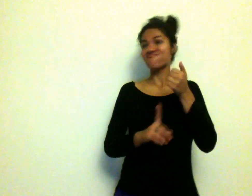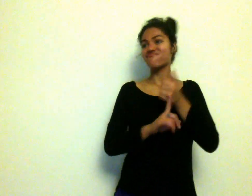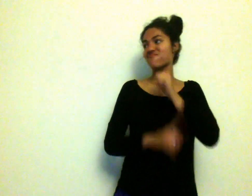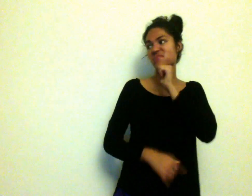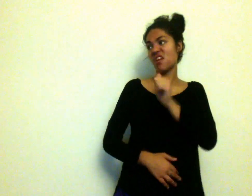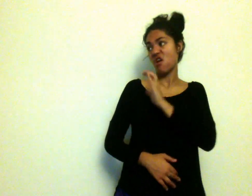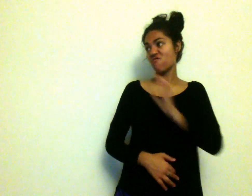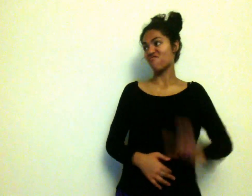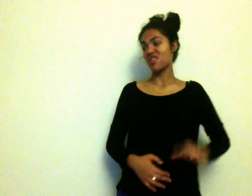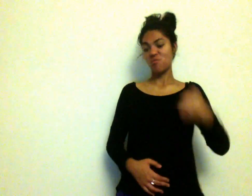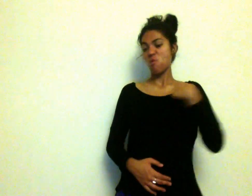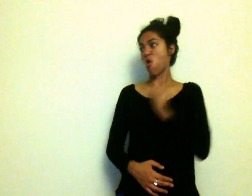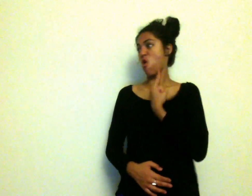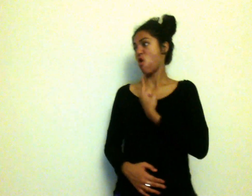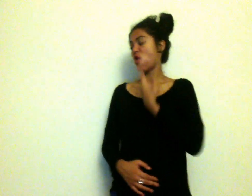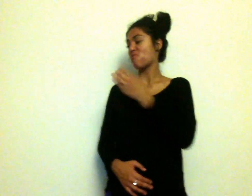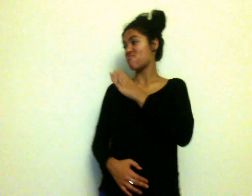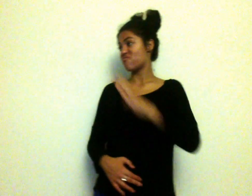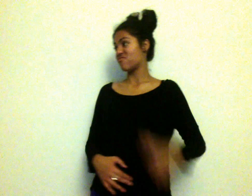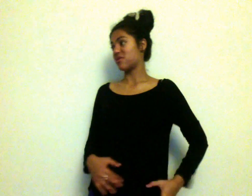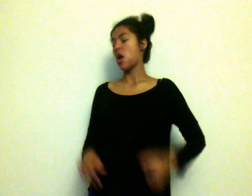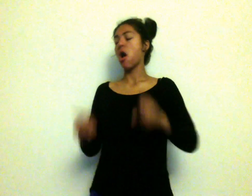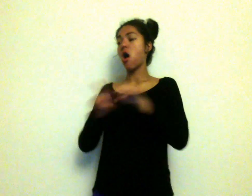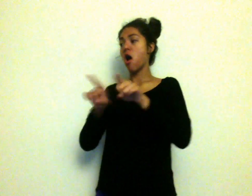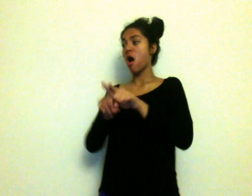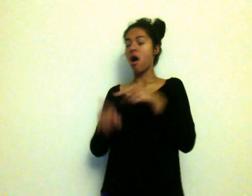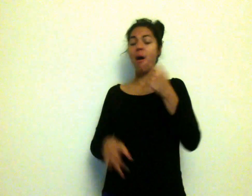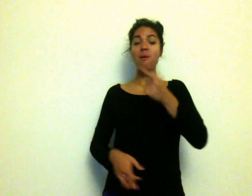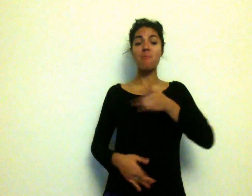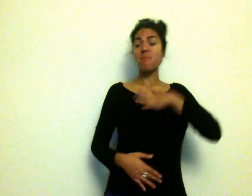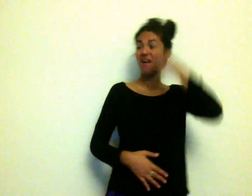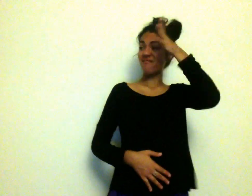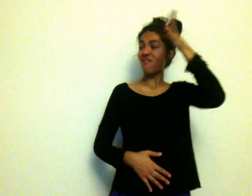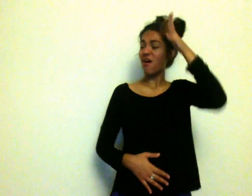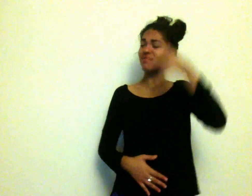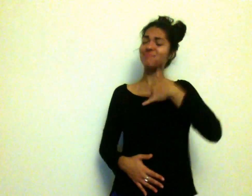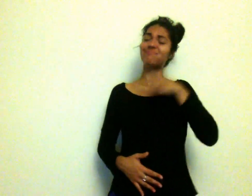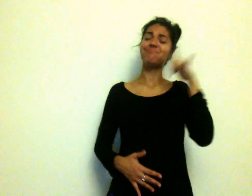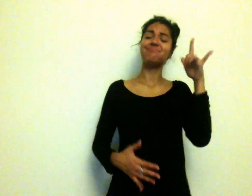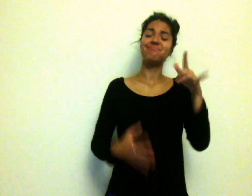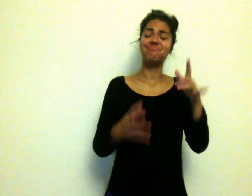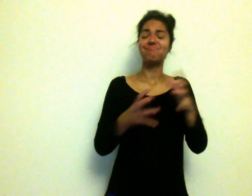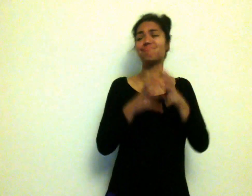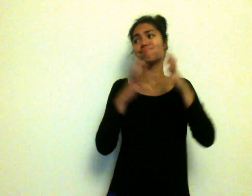of affection for my father. I just cannot bring myself into believing that my father was wrong.